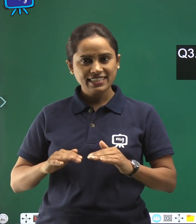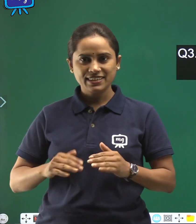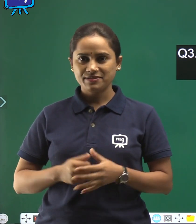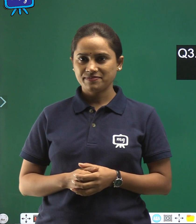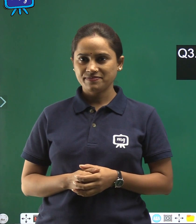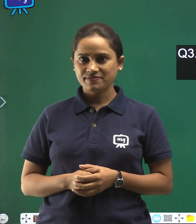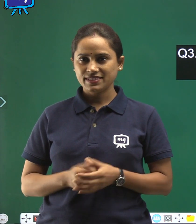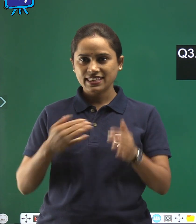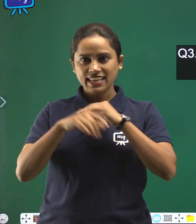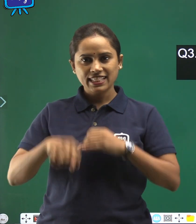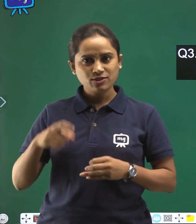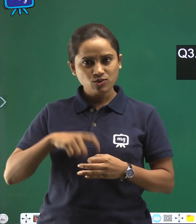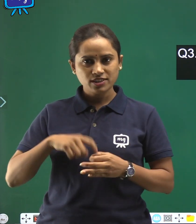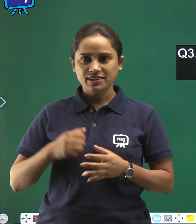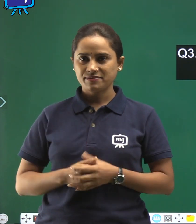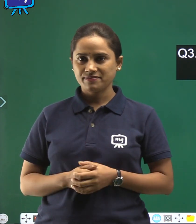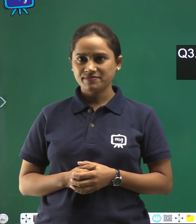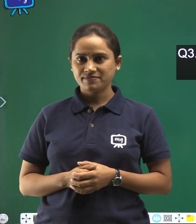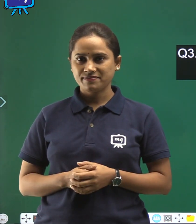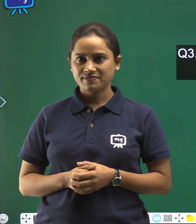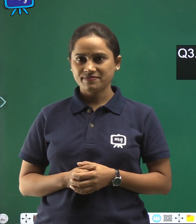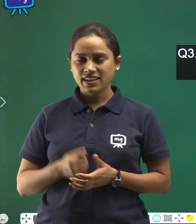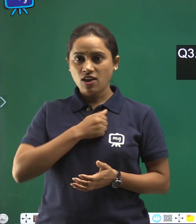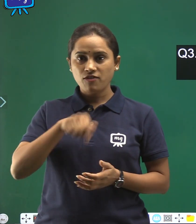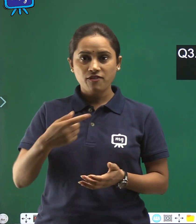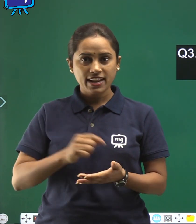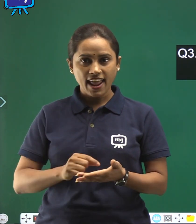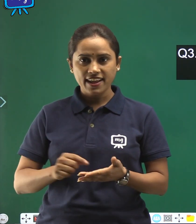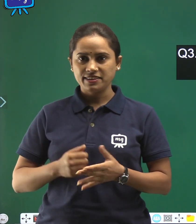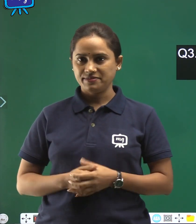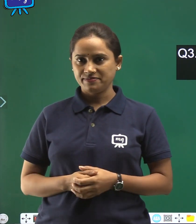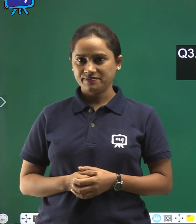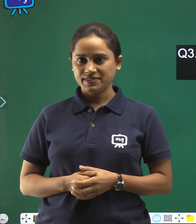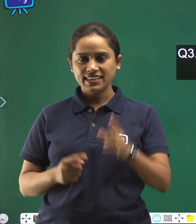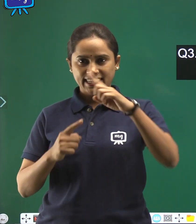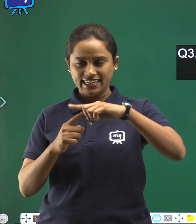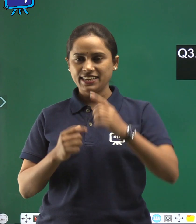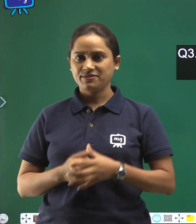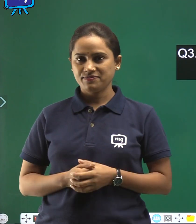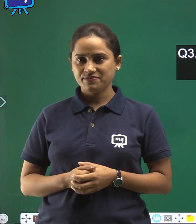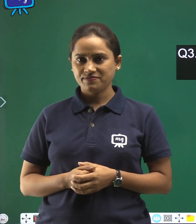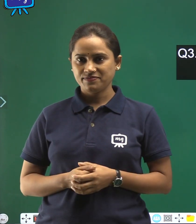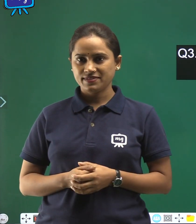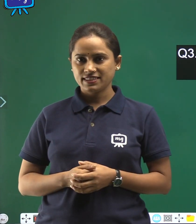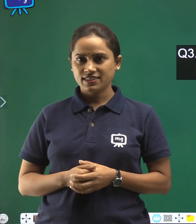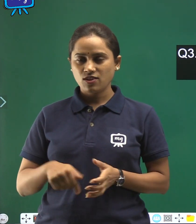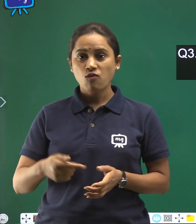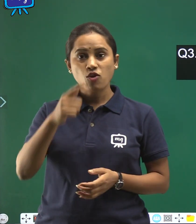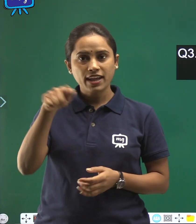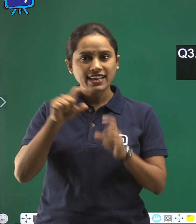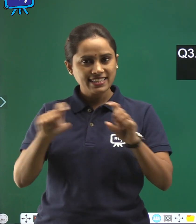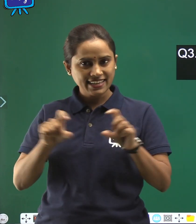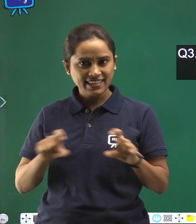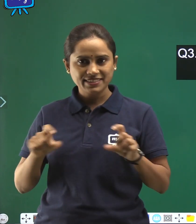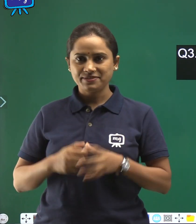Children, in this question, we will write T for correct